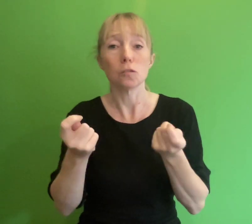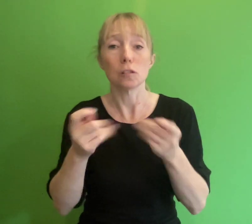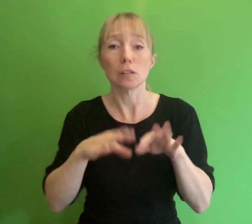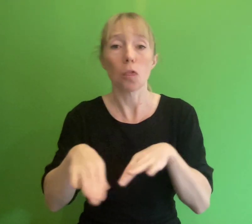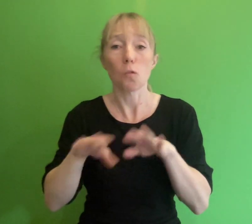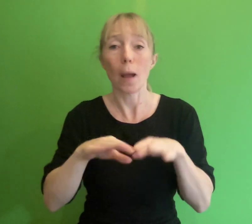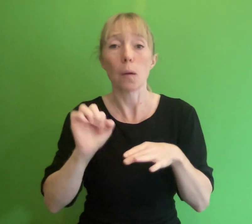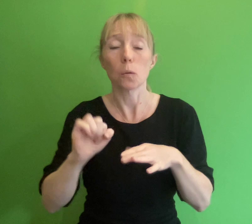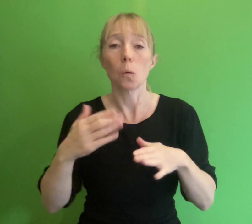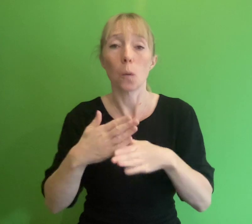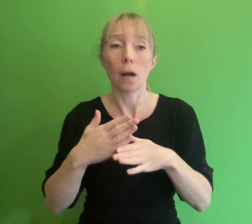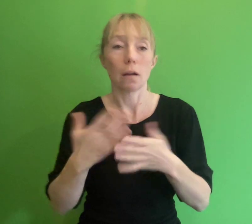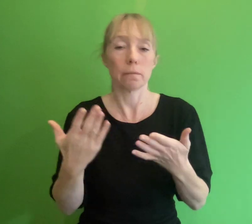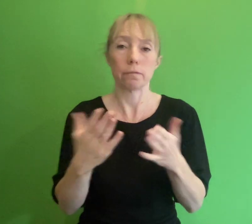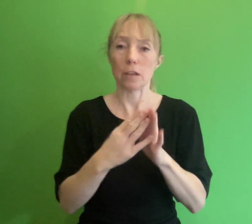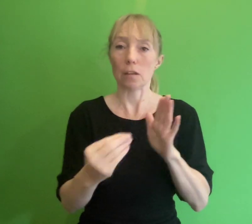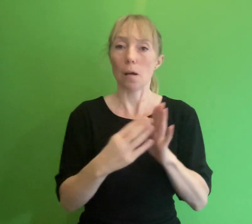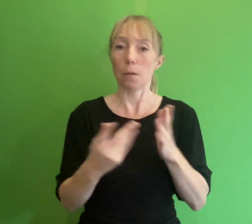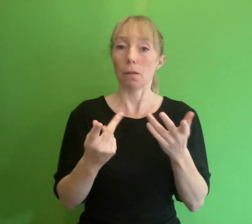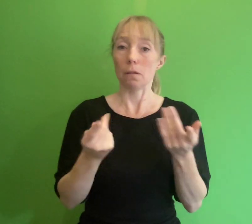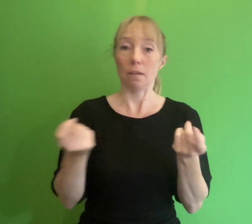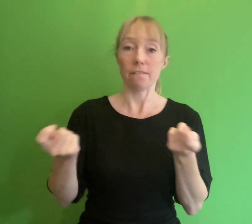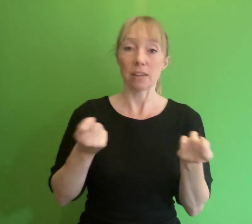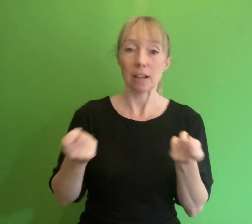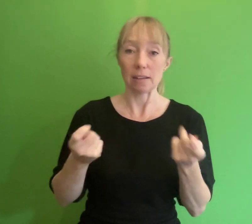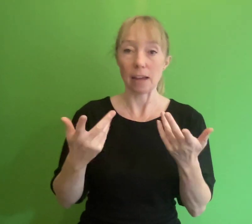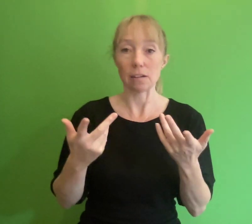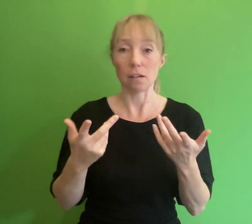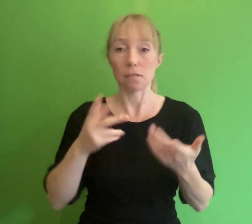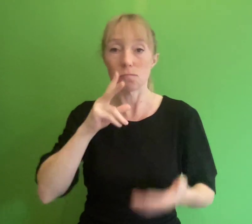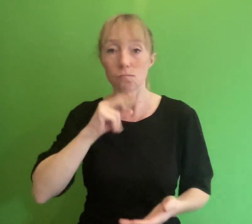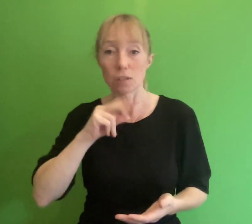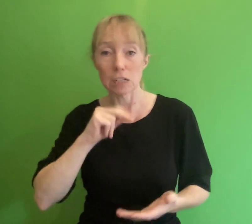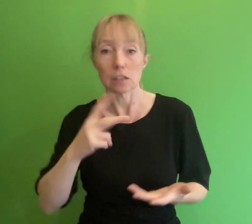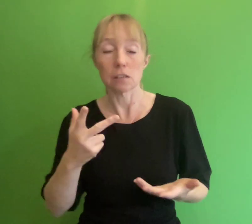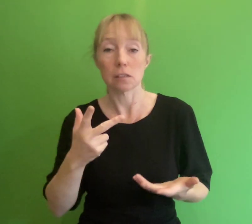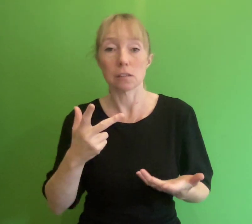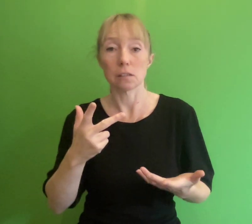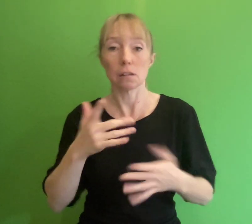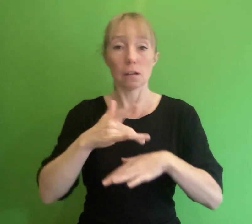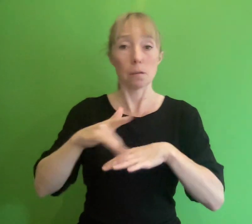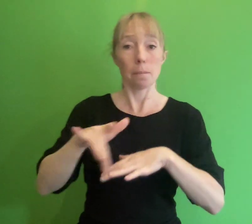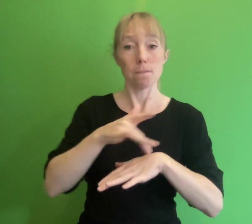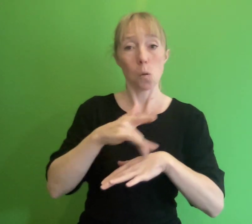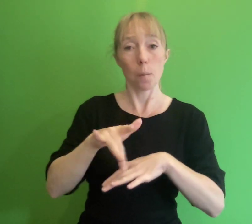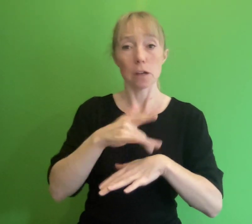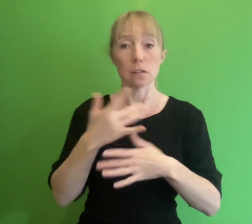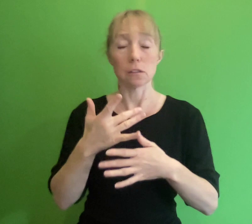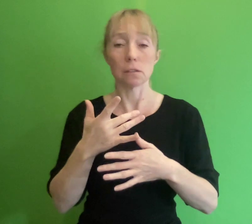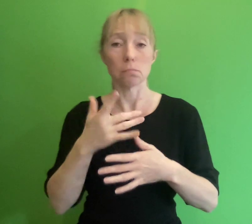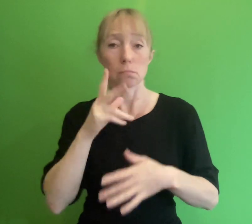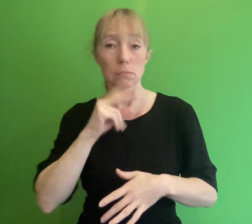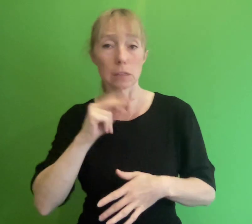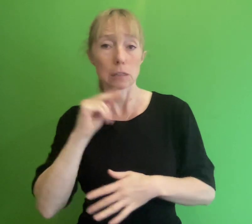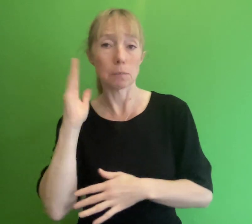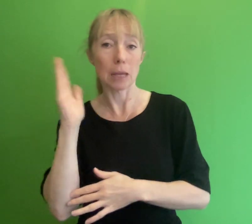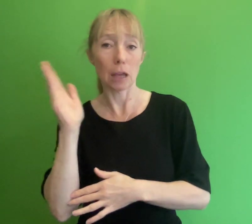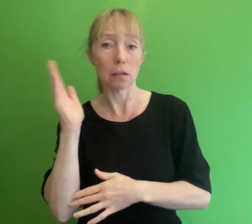as, for example, facilitators, readers, performers, speakers,